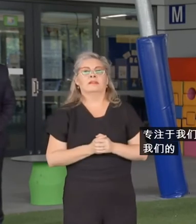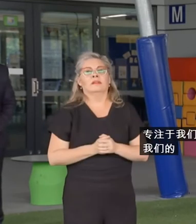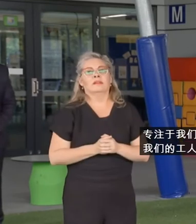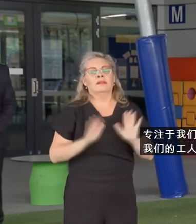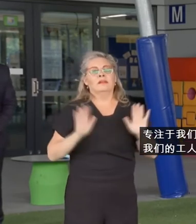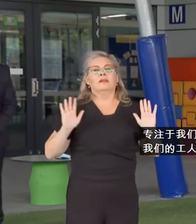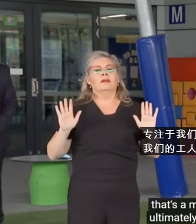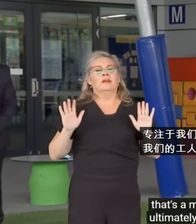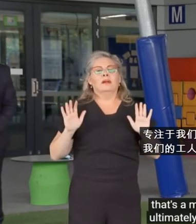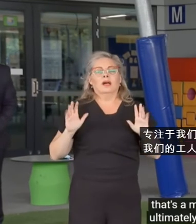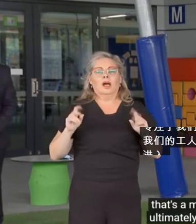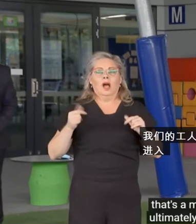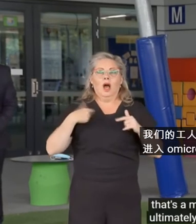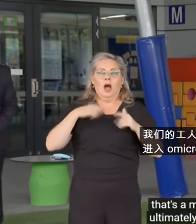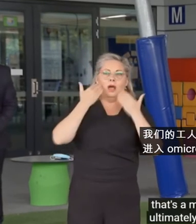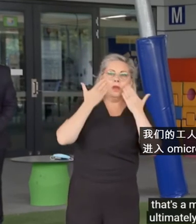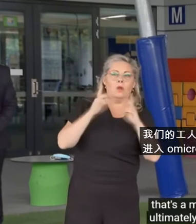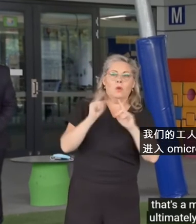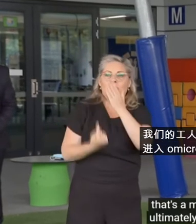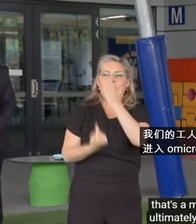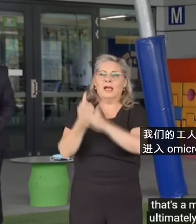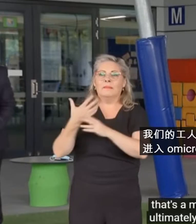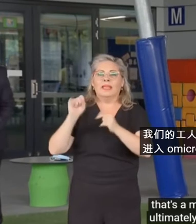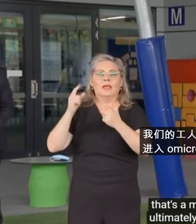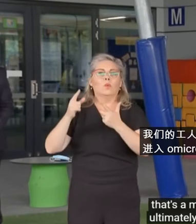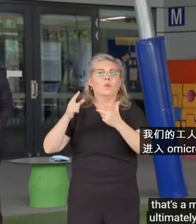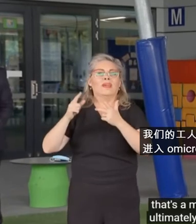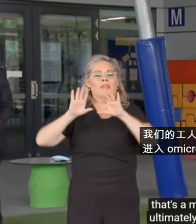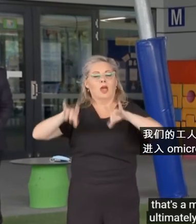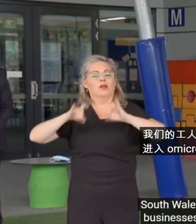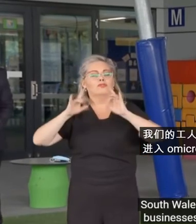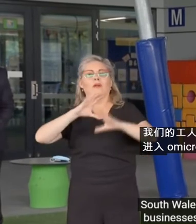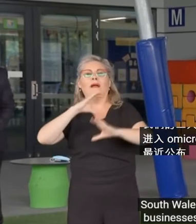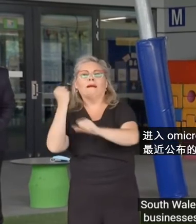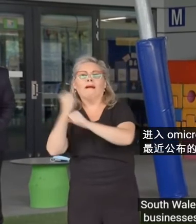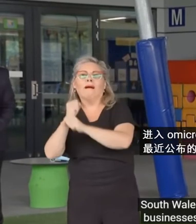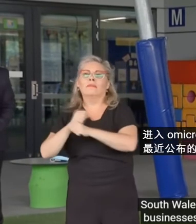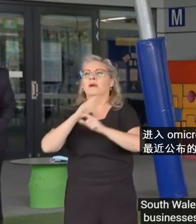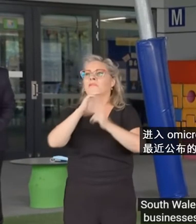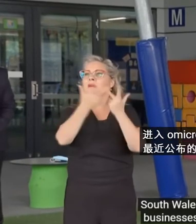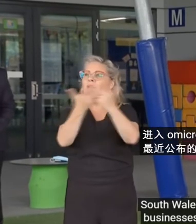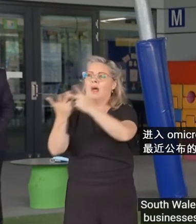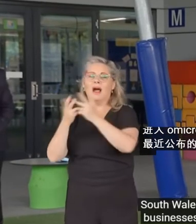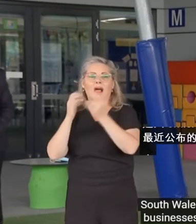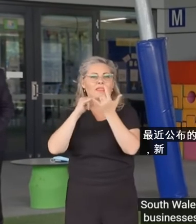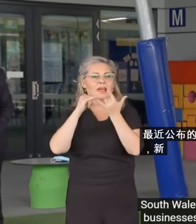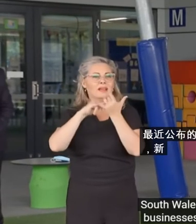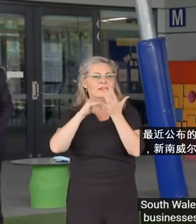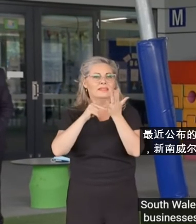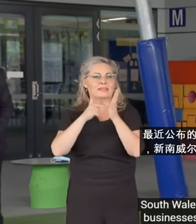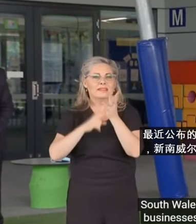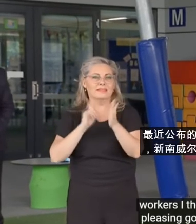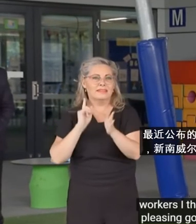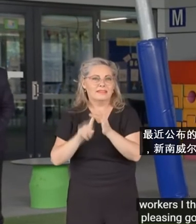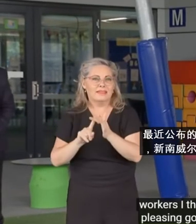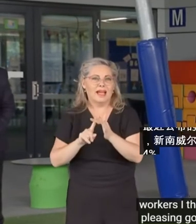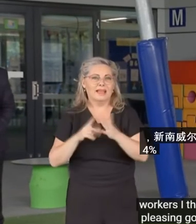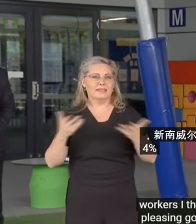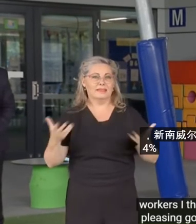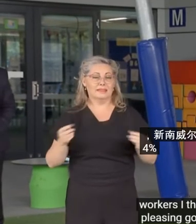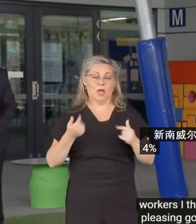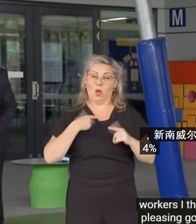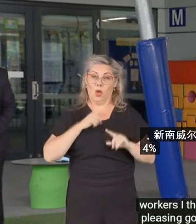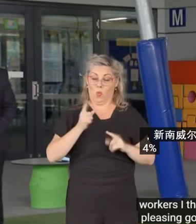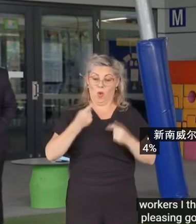focused on our workers. I thought it was incredibly pleasing going into Omicron. Those job numbers that came out recently, the unemployment rate in New South Wales